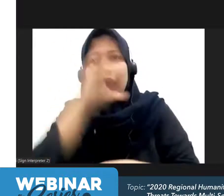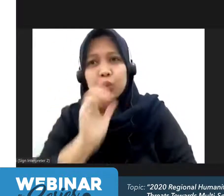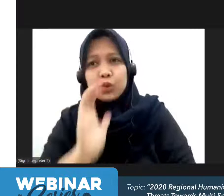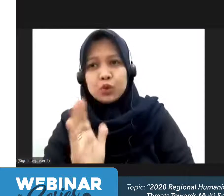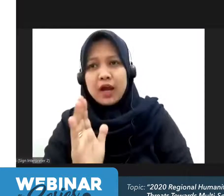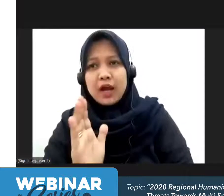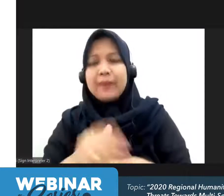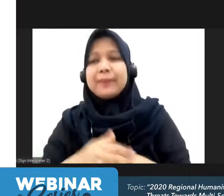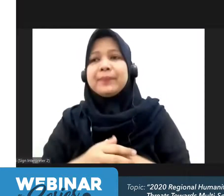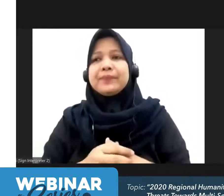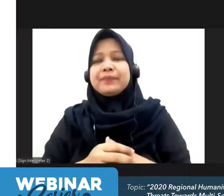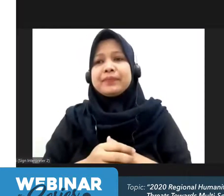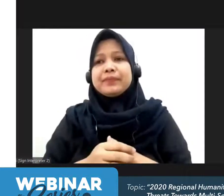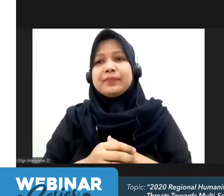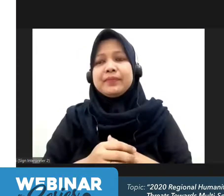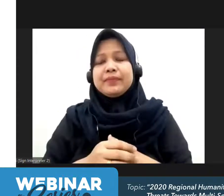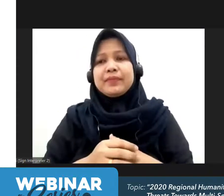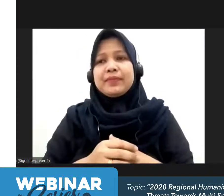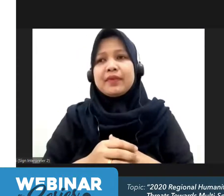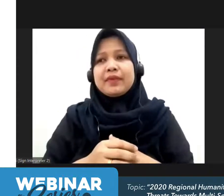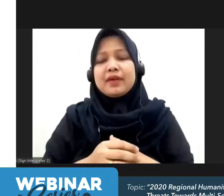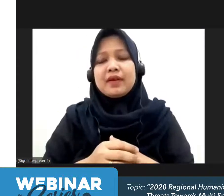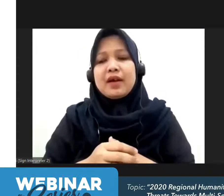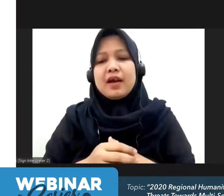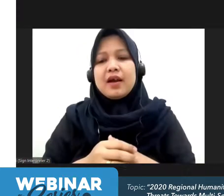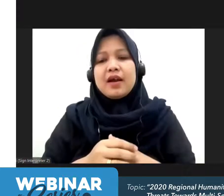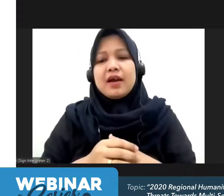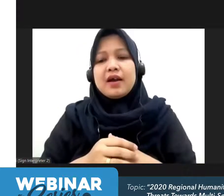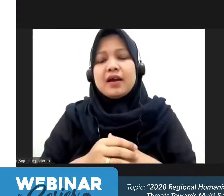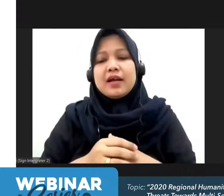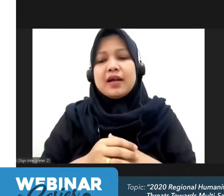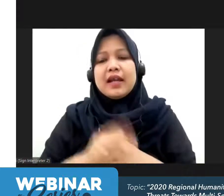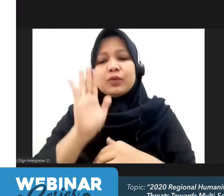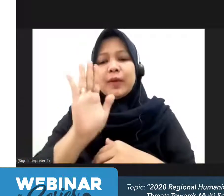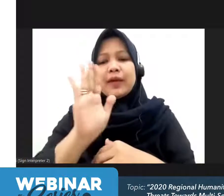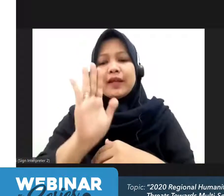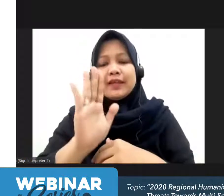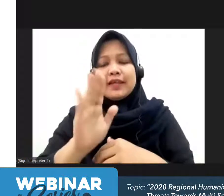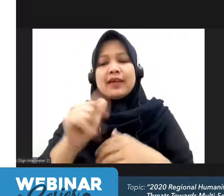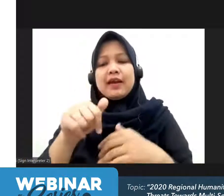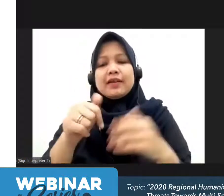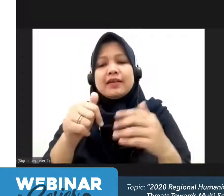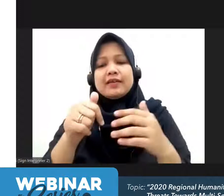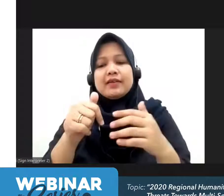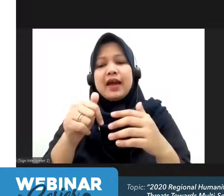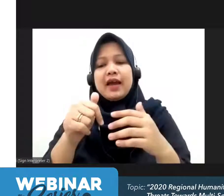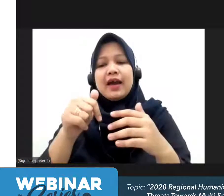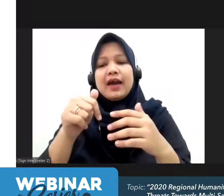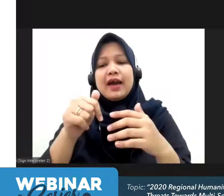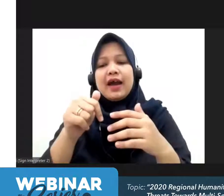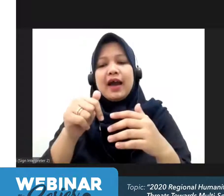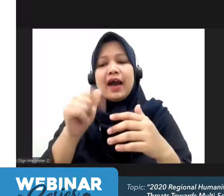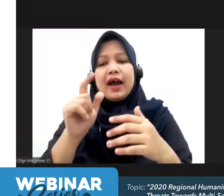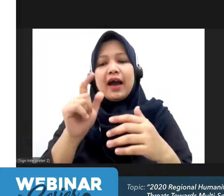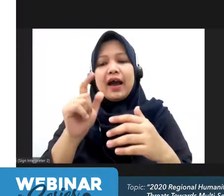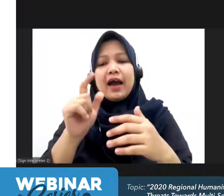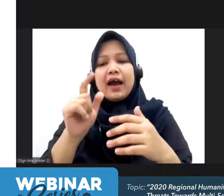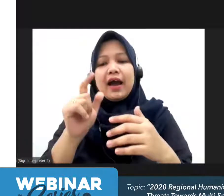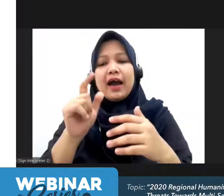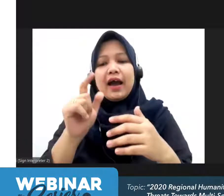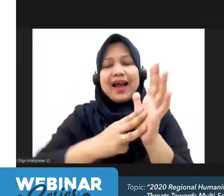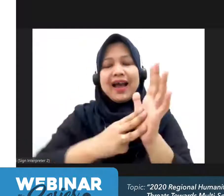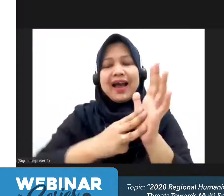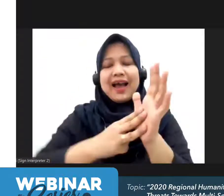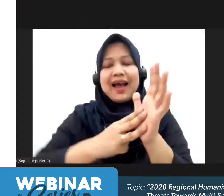hydrometeorological disaster with a big impact, as well as the phenomenon of climate change, including La Nina and other